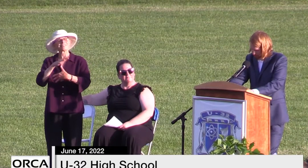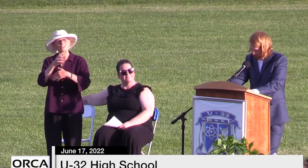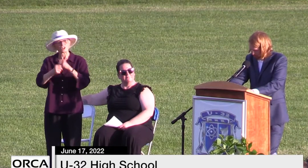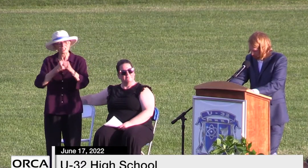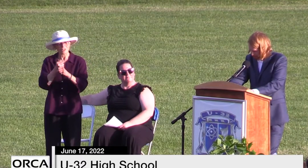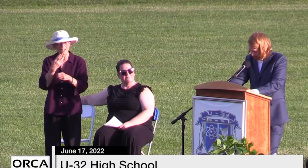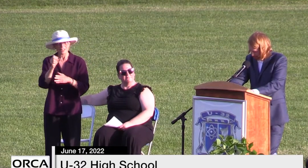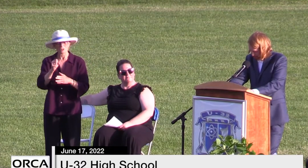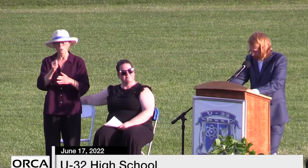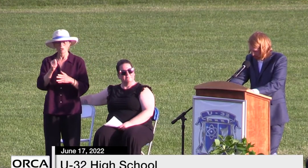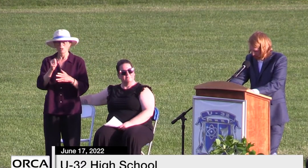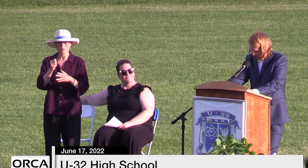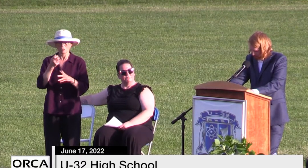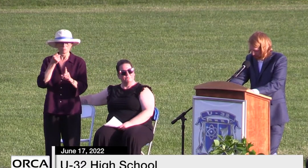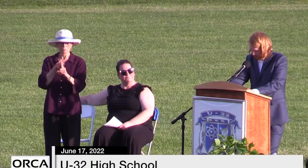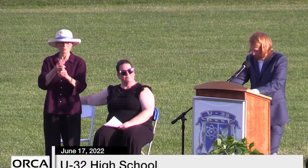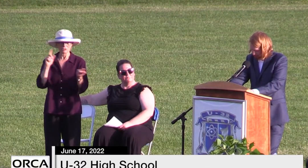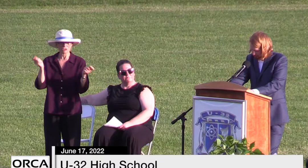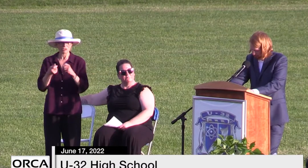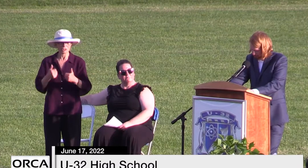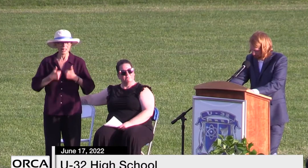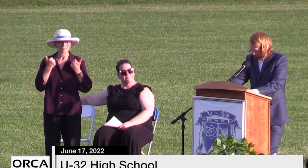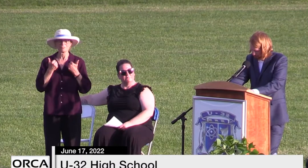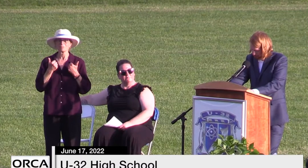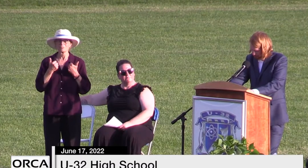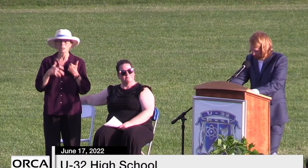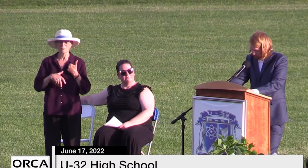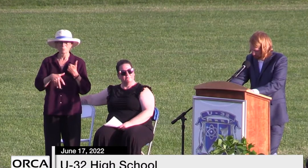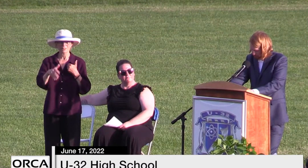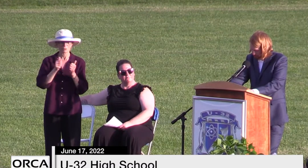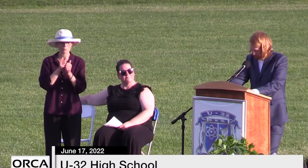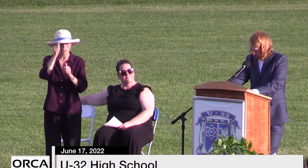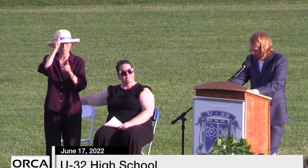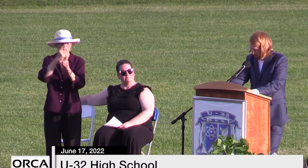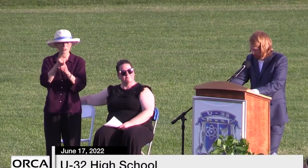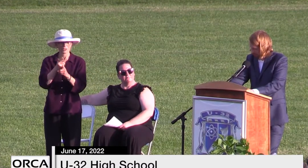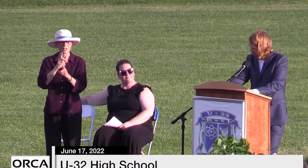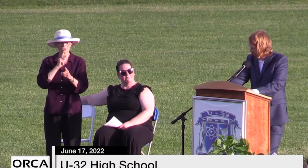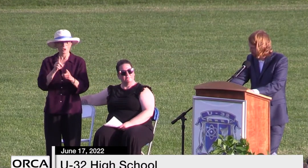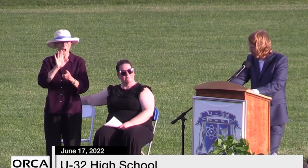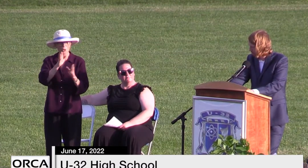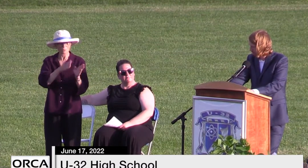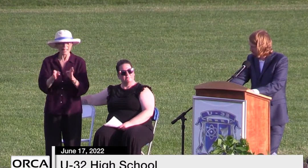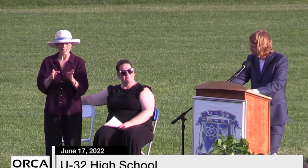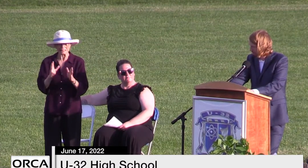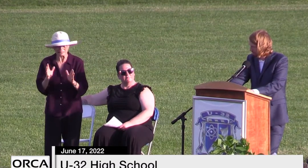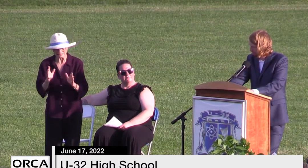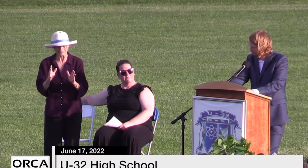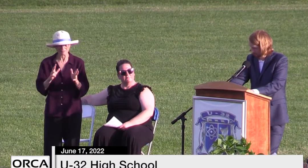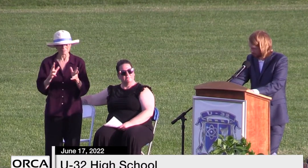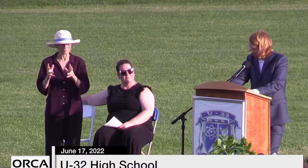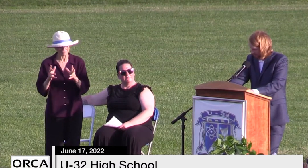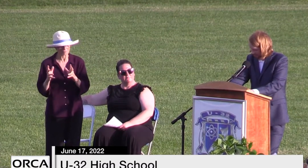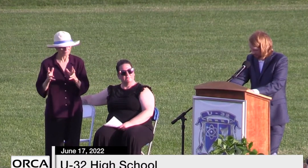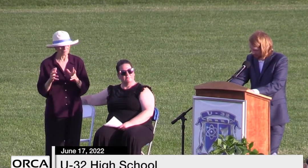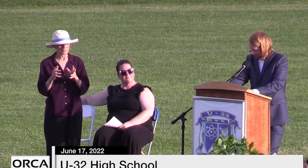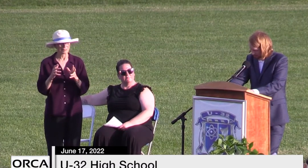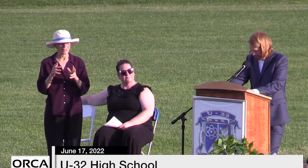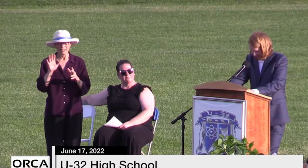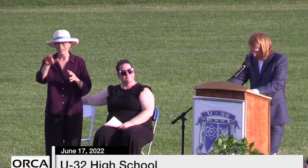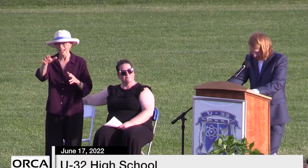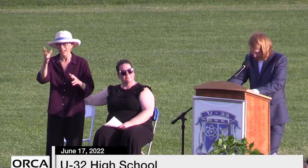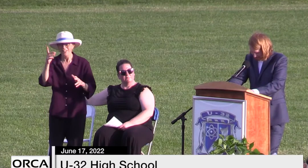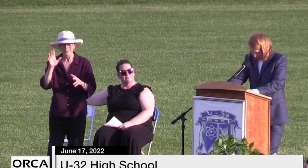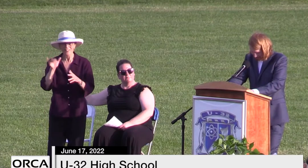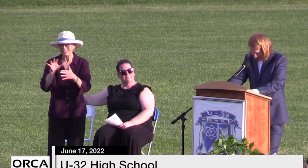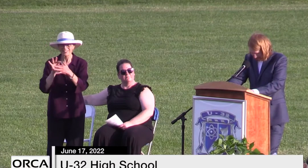a life-changing moment happened. She became pregnant with my brother. This threw a wrench into her plans. There's the connection, guys. Come on.